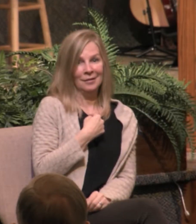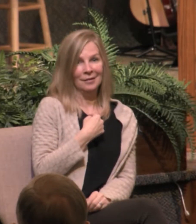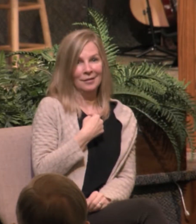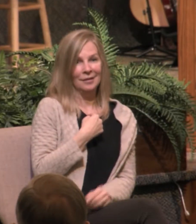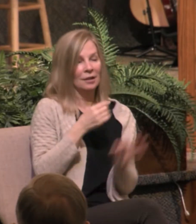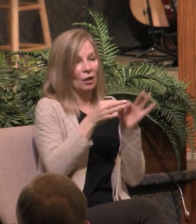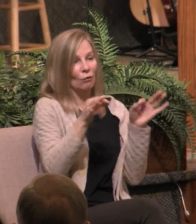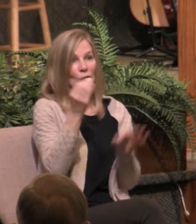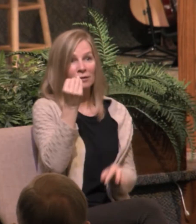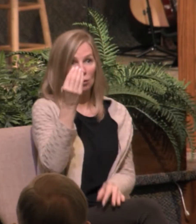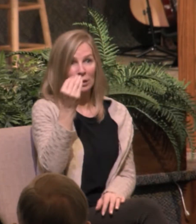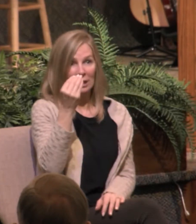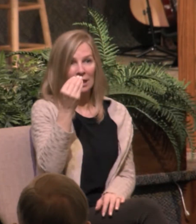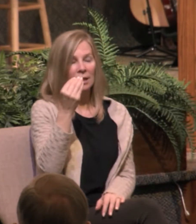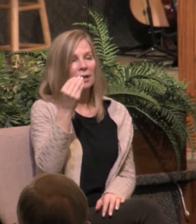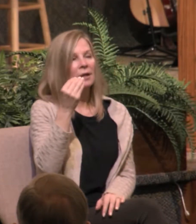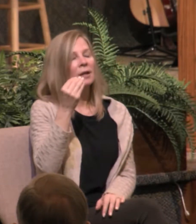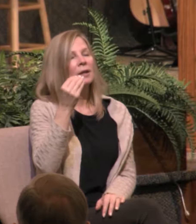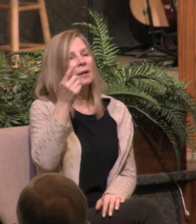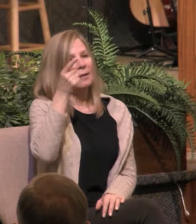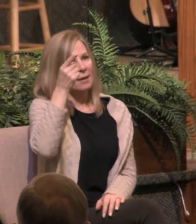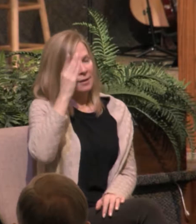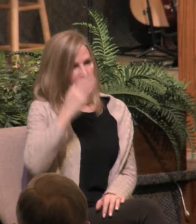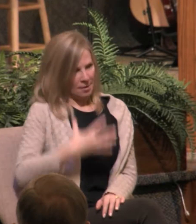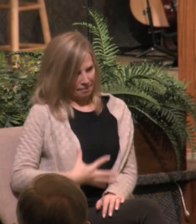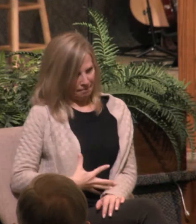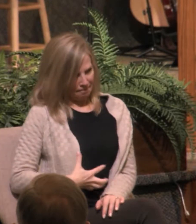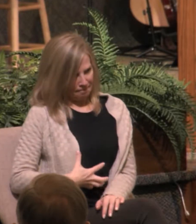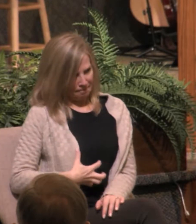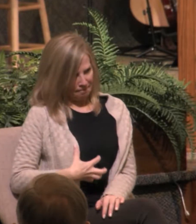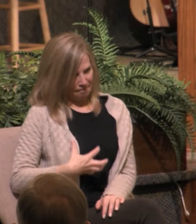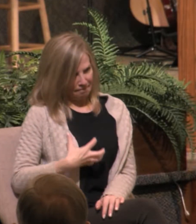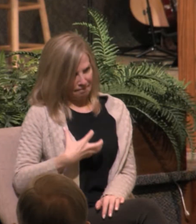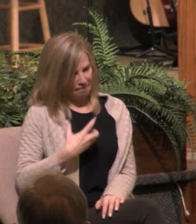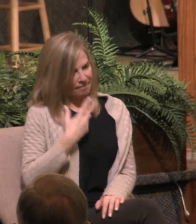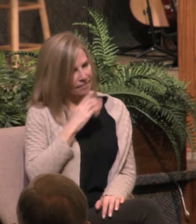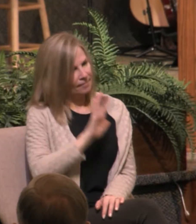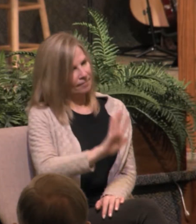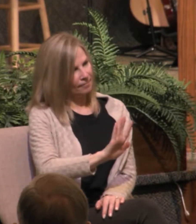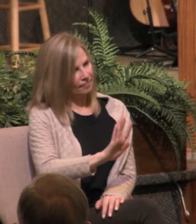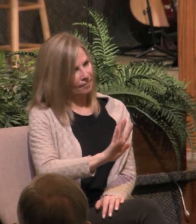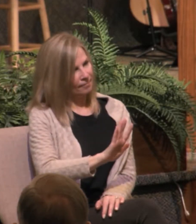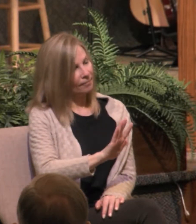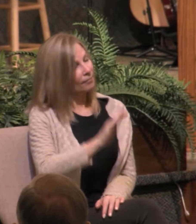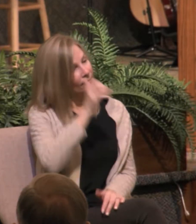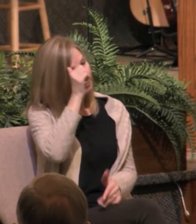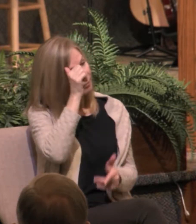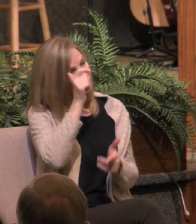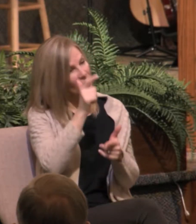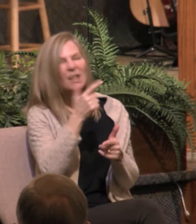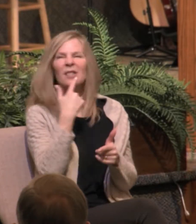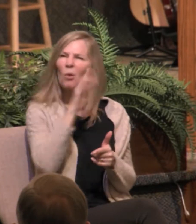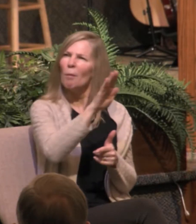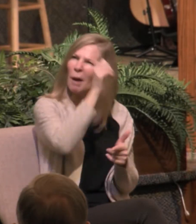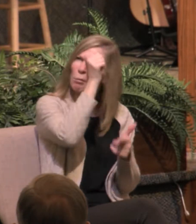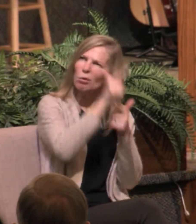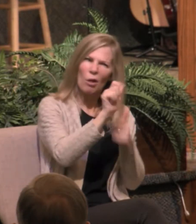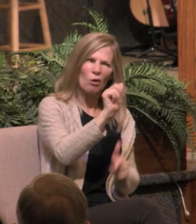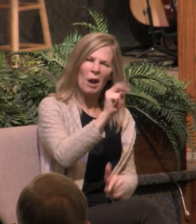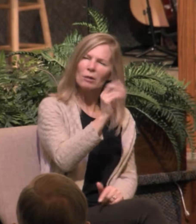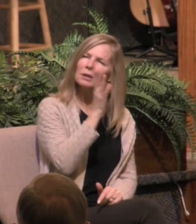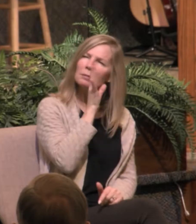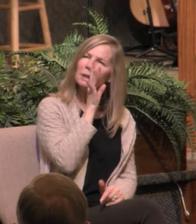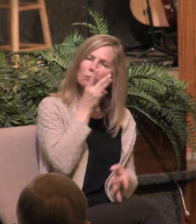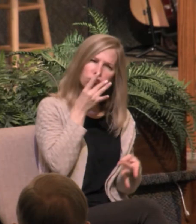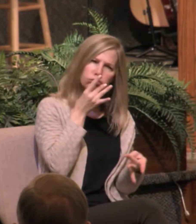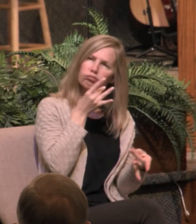Verse 14, then the anger of the Lord burned against Moses. And he said, is there not your brother Aaron the Levite? I know that he speaks fluently, and moreover, behold,